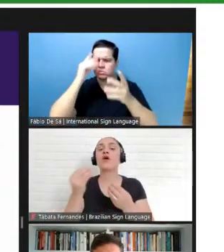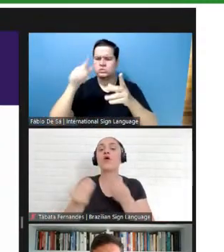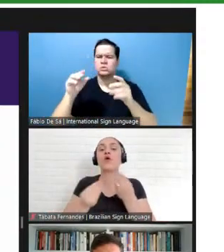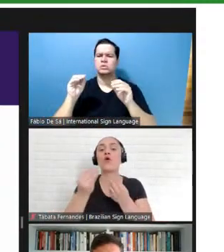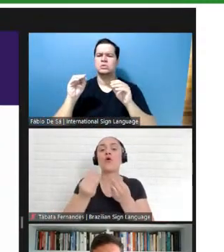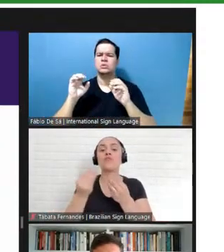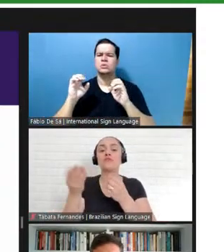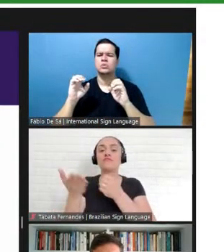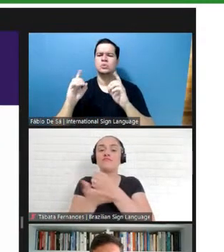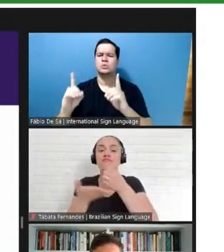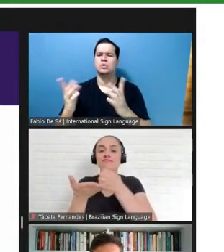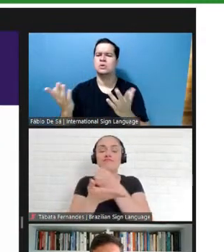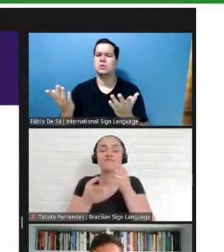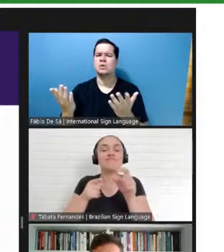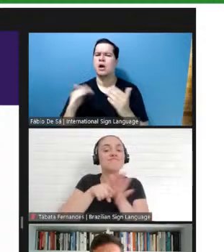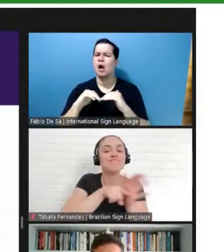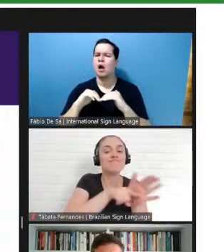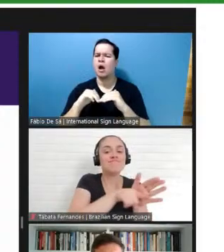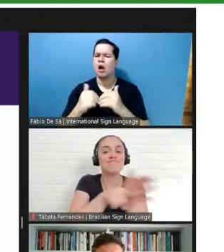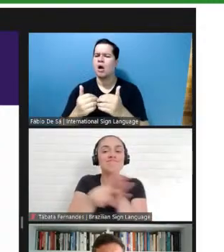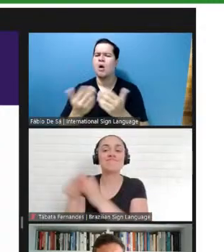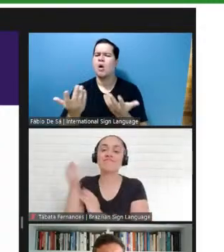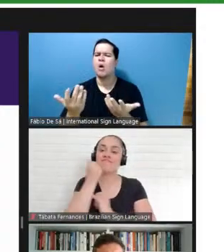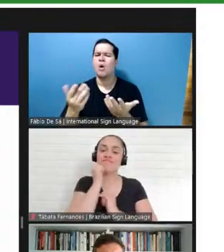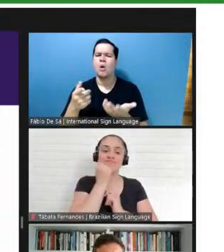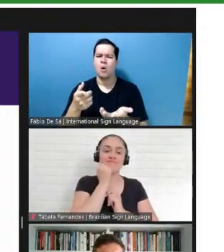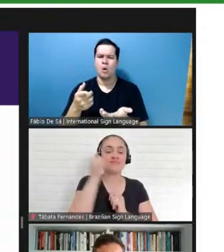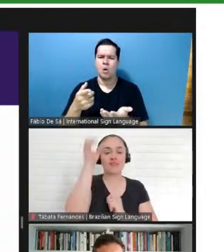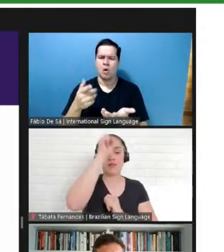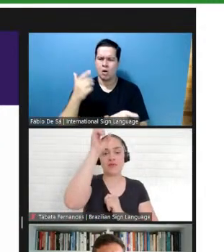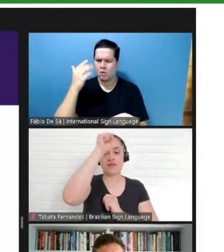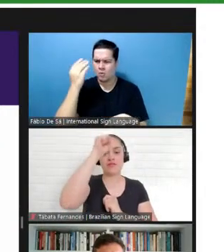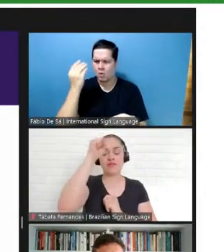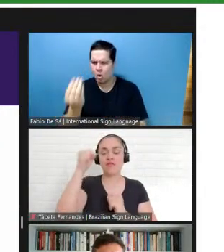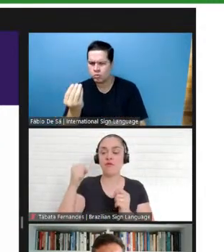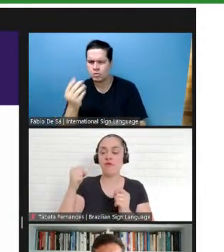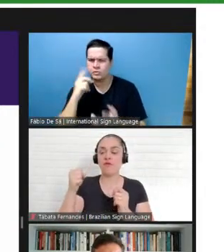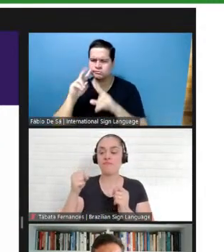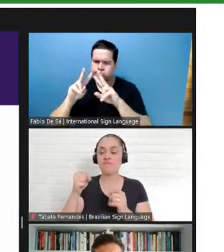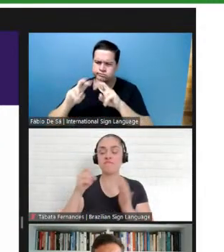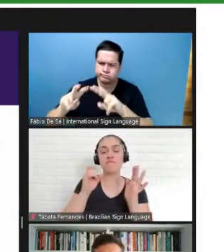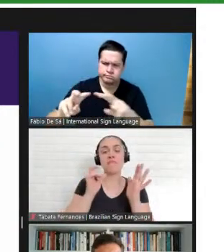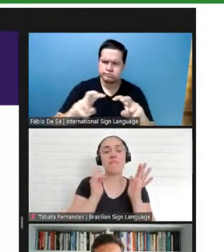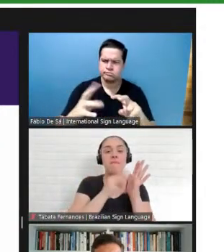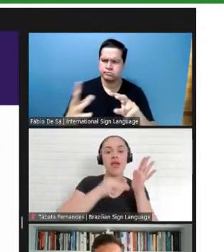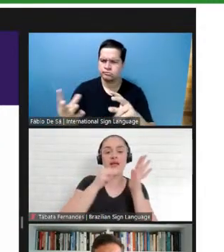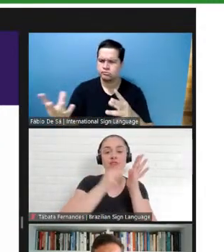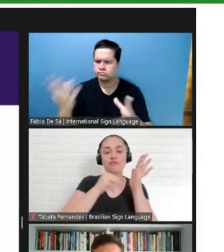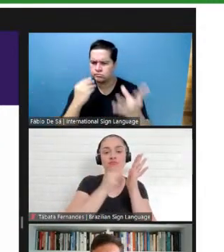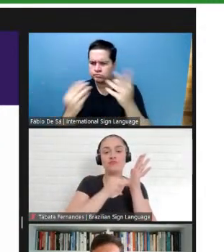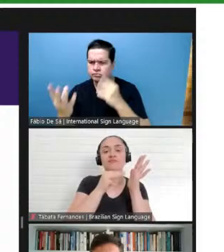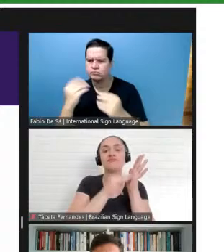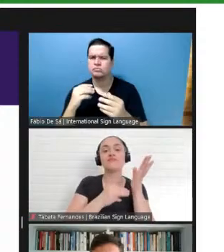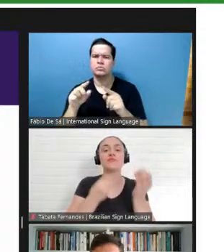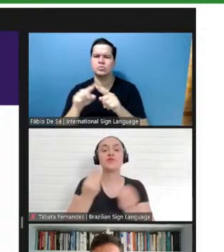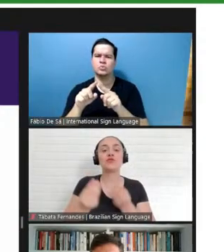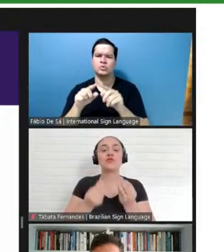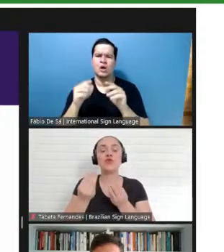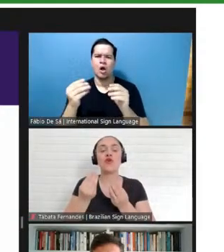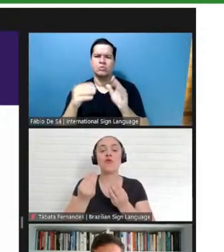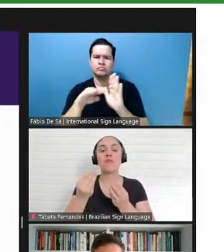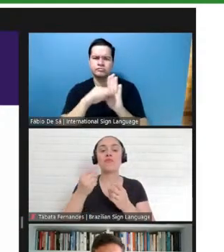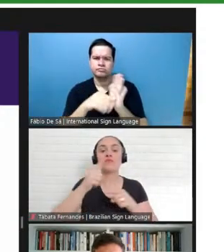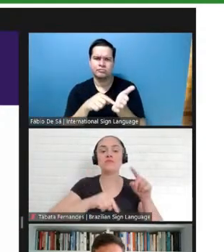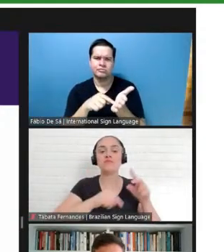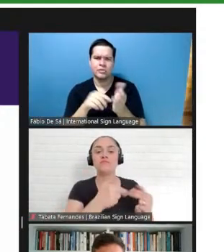sciences. It guides the development of flexible methods, materials, and environments that embrace variability, minimize barriers,